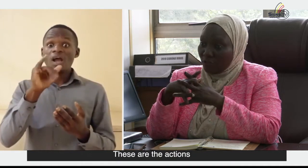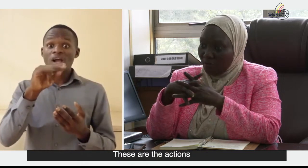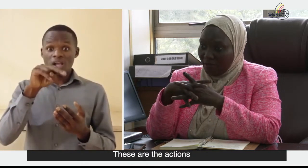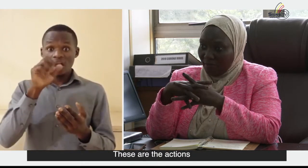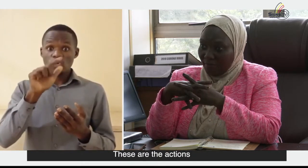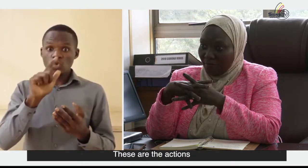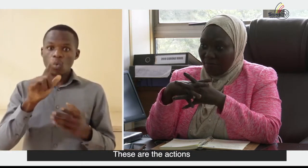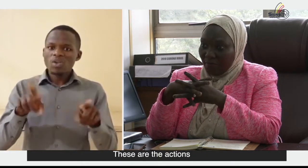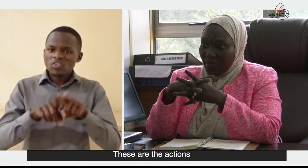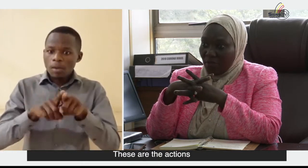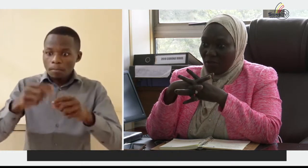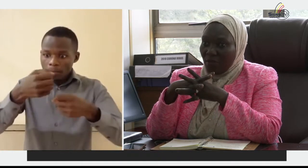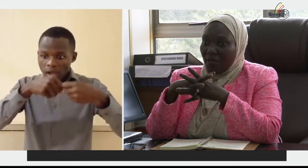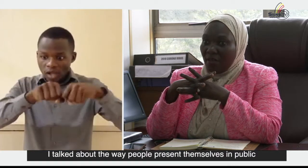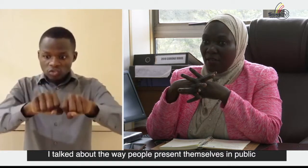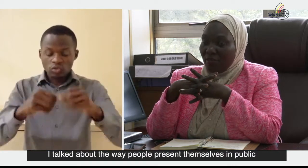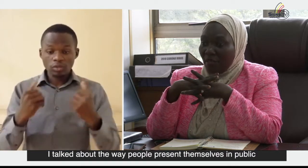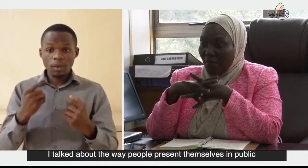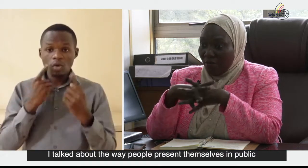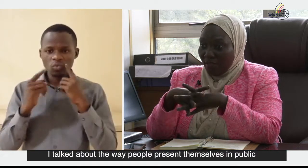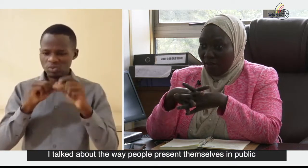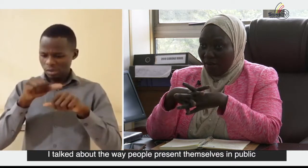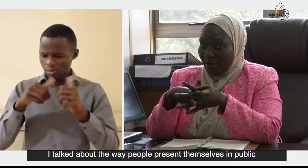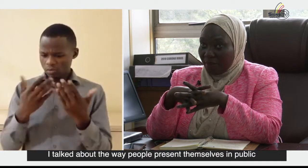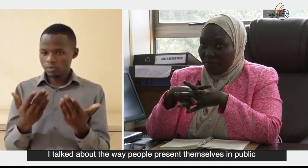actions. I talked about the